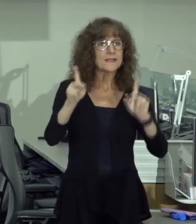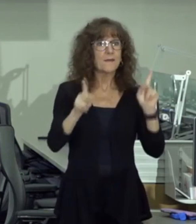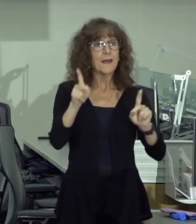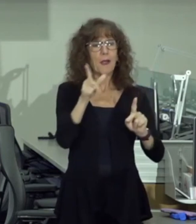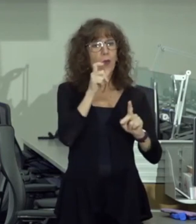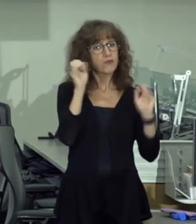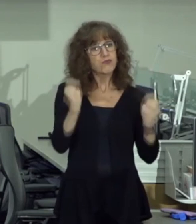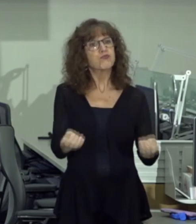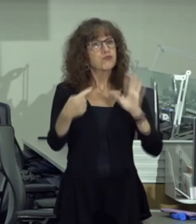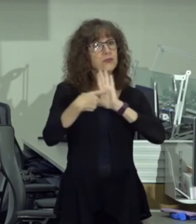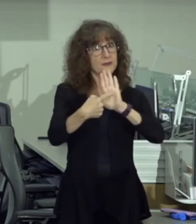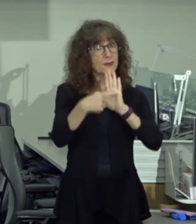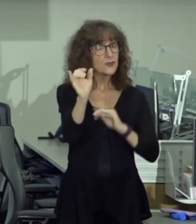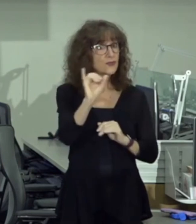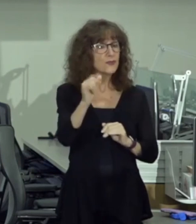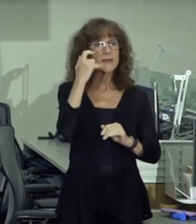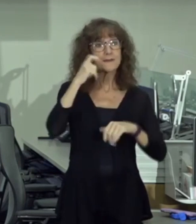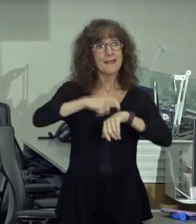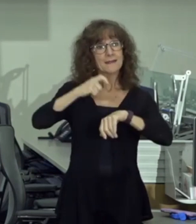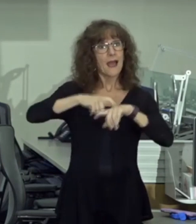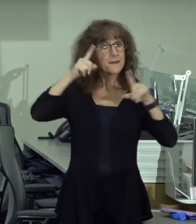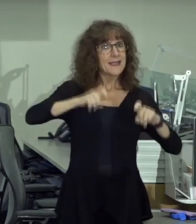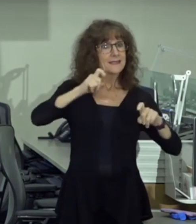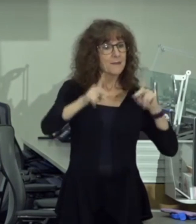who are asymptomatic as well, because by the time we test